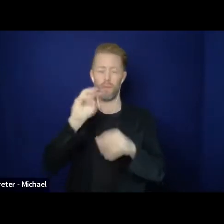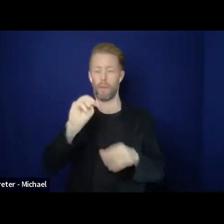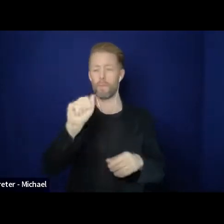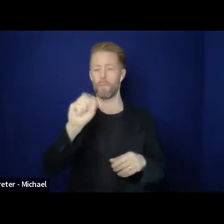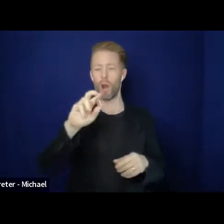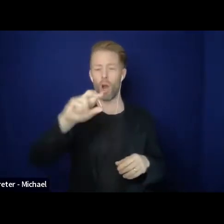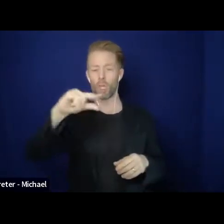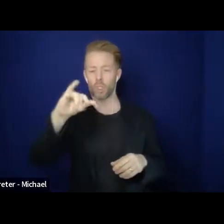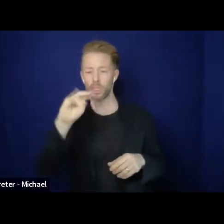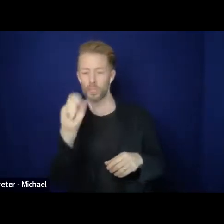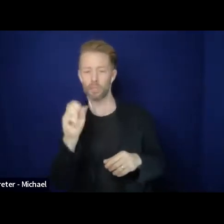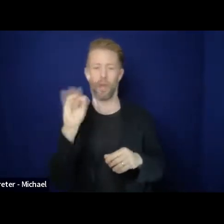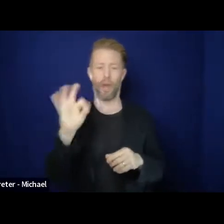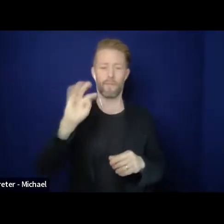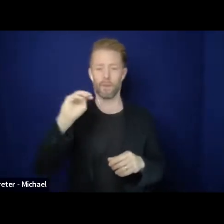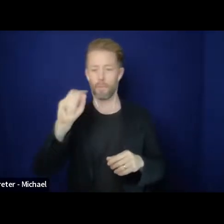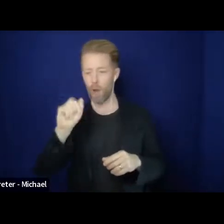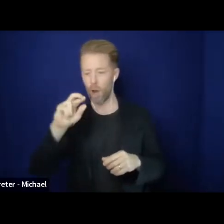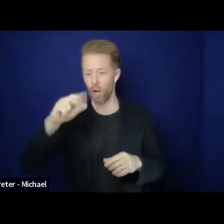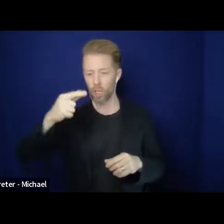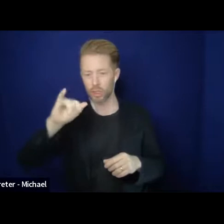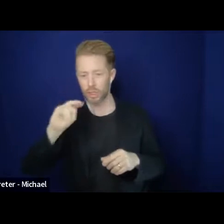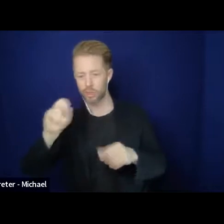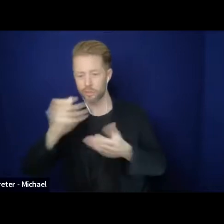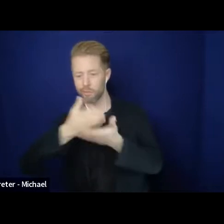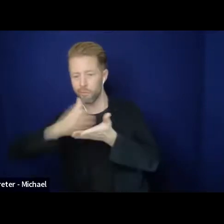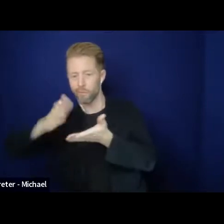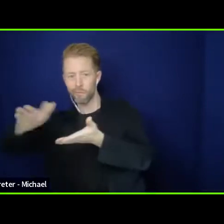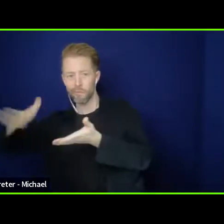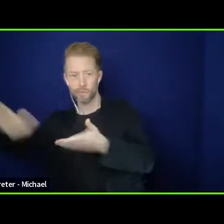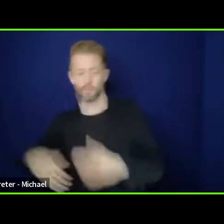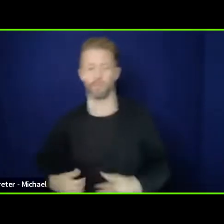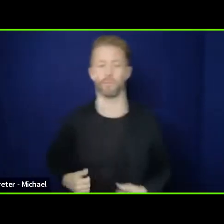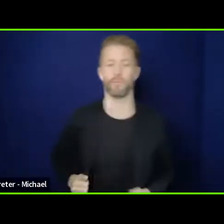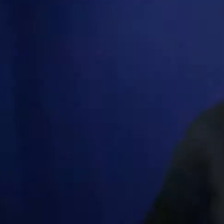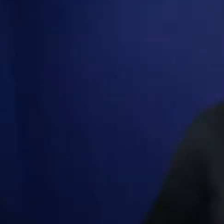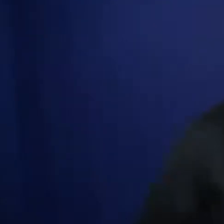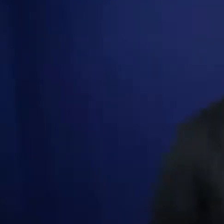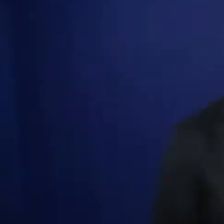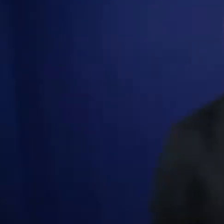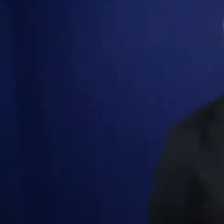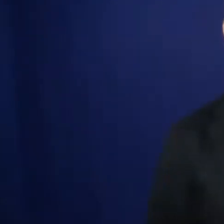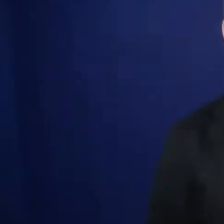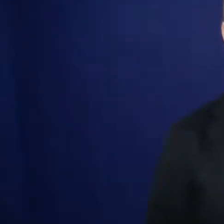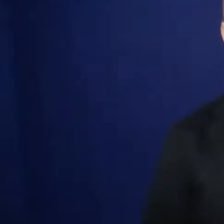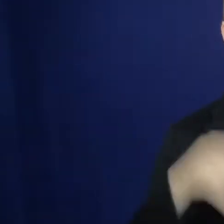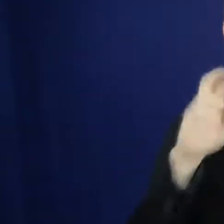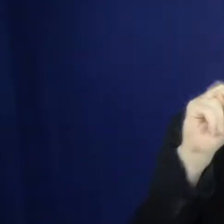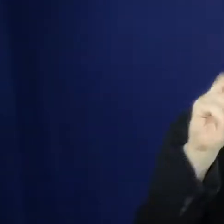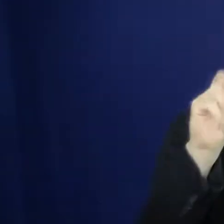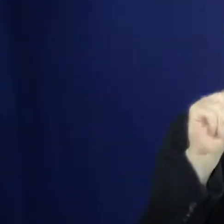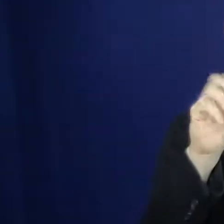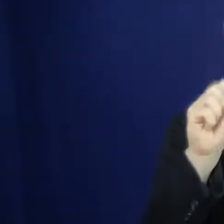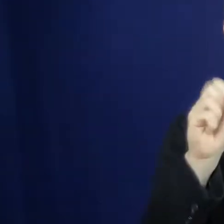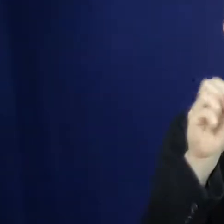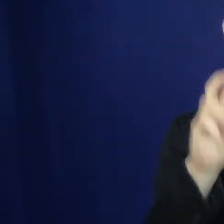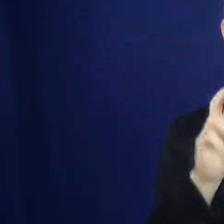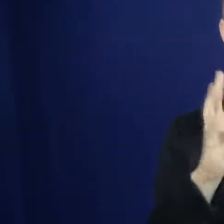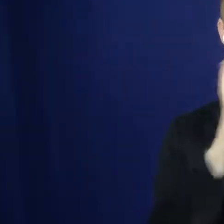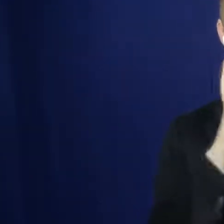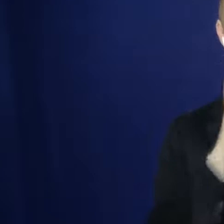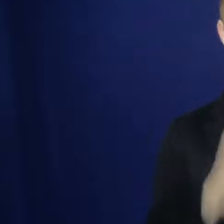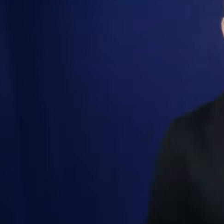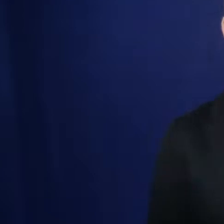Thank you, Lydia, for that. I want to talk a